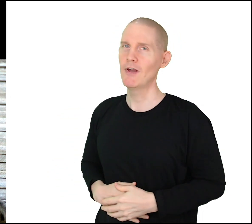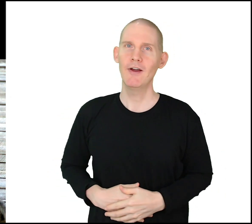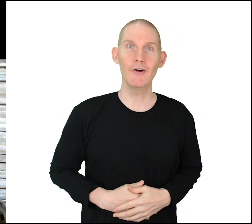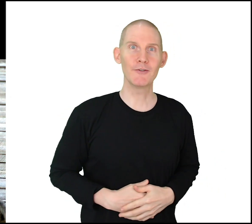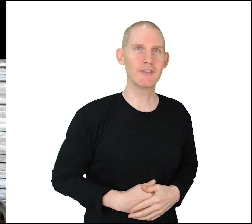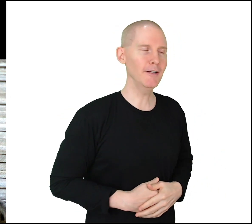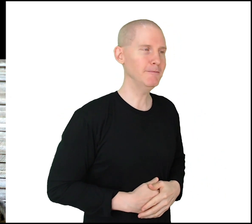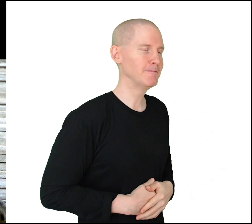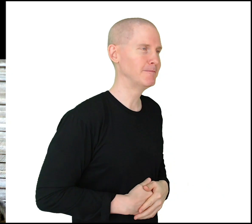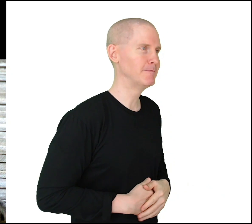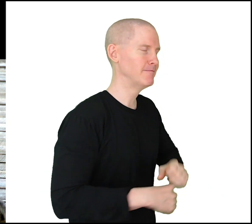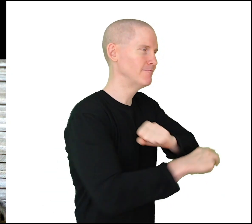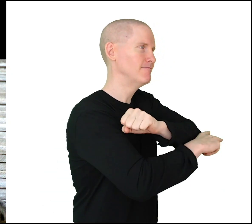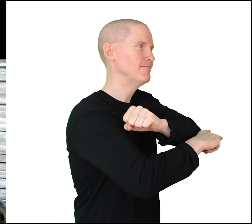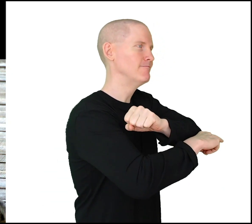Other side,